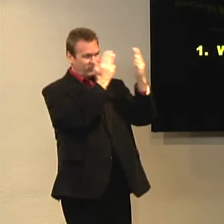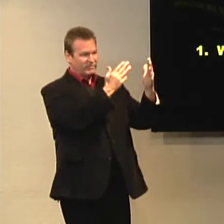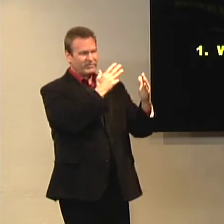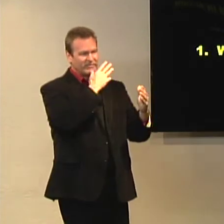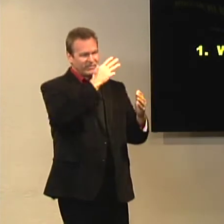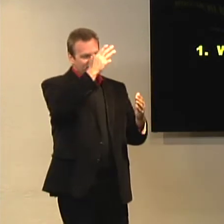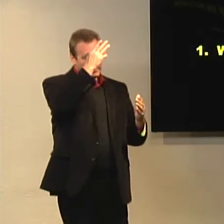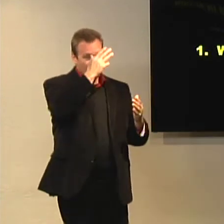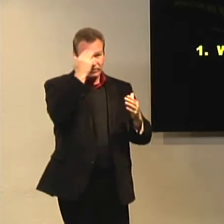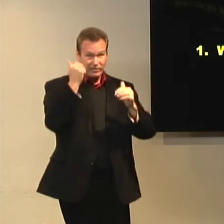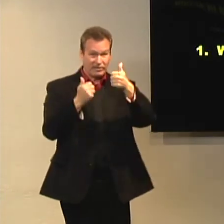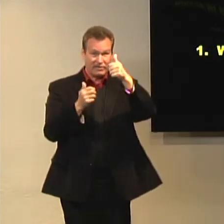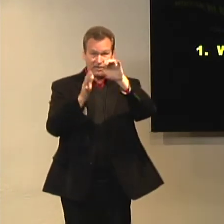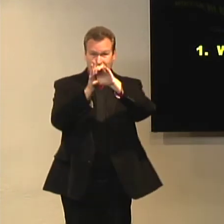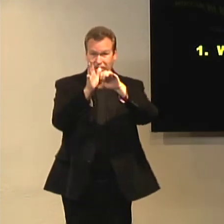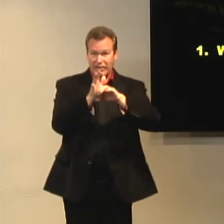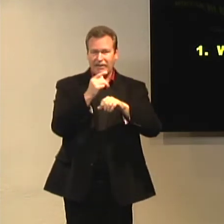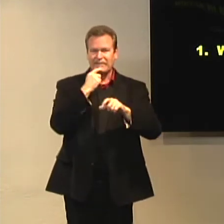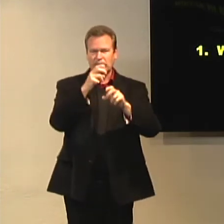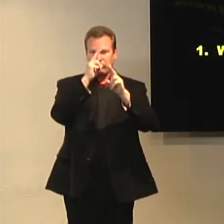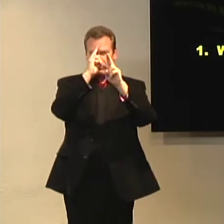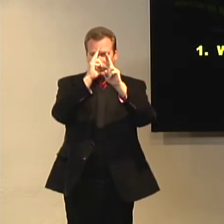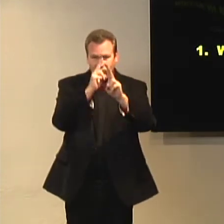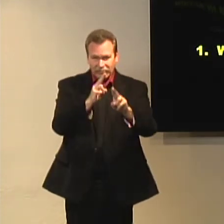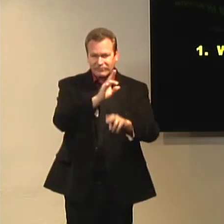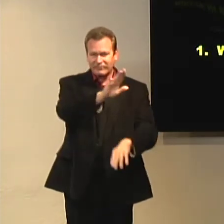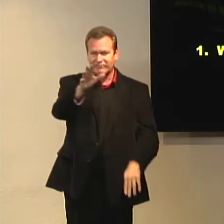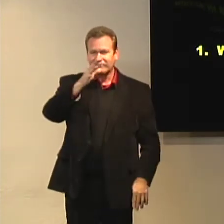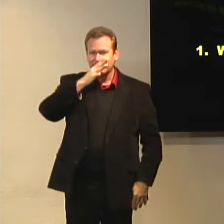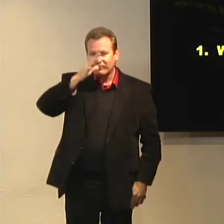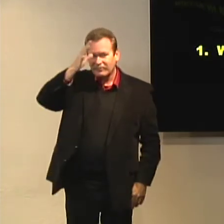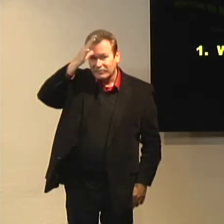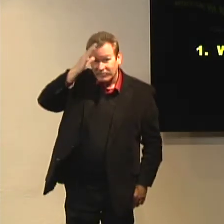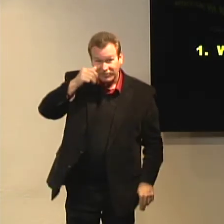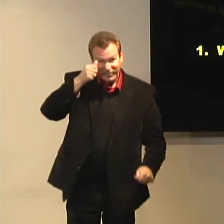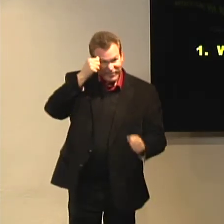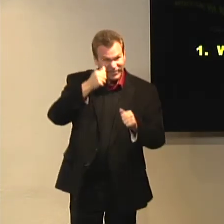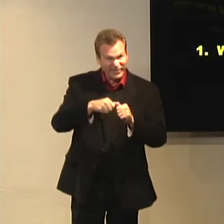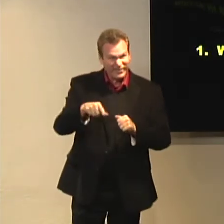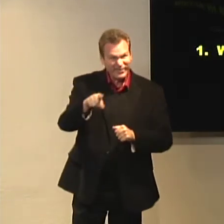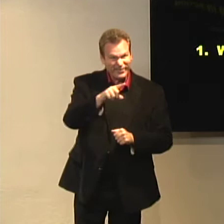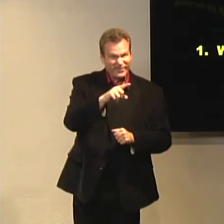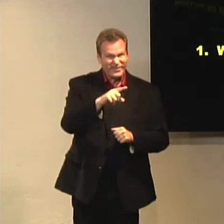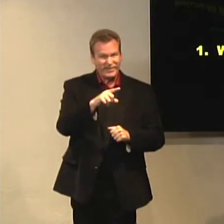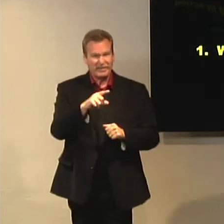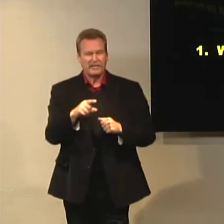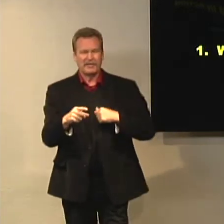he saw that Jesus Christ didn't rebel against his parents, but that he followed the Ten Commandments and he honored his father and his mother.